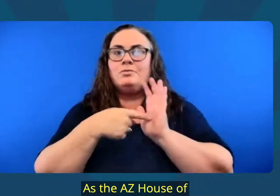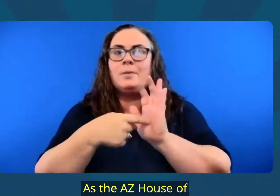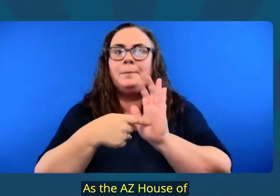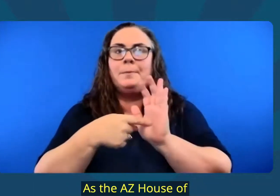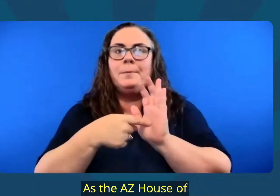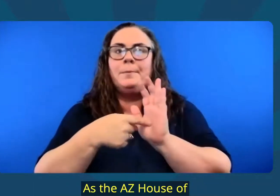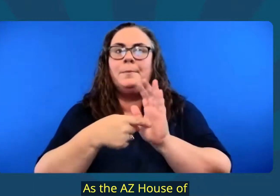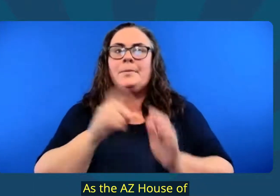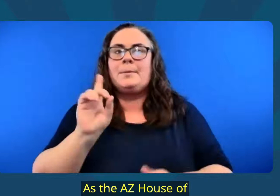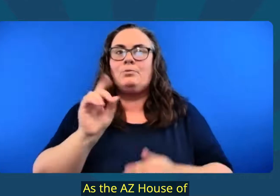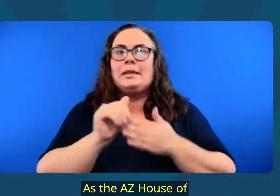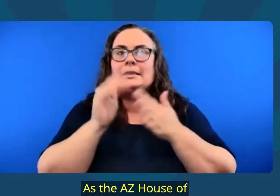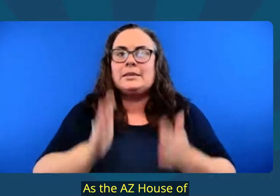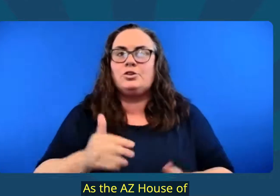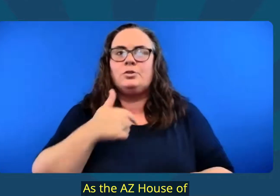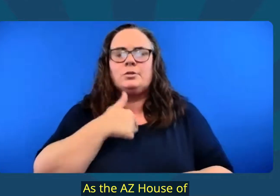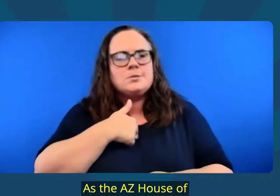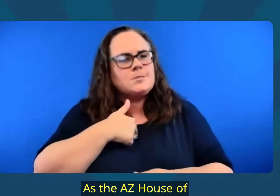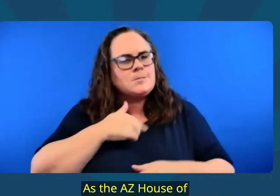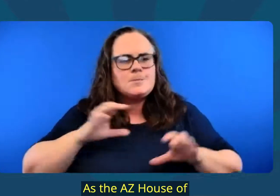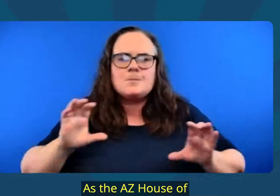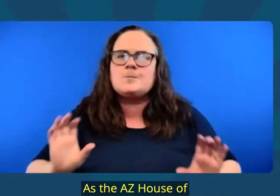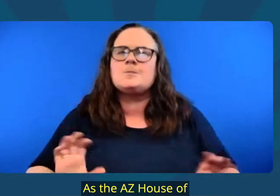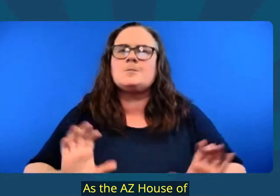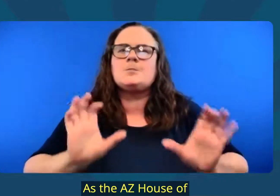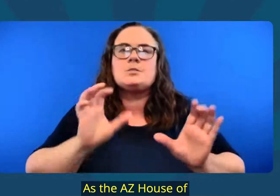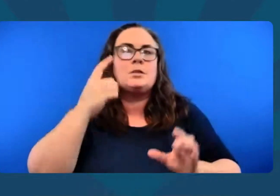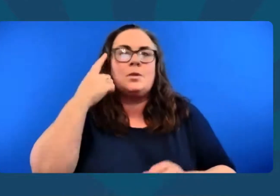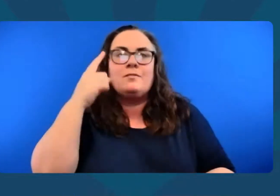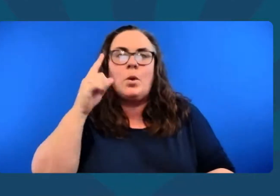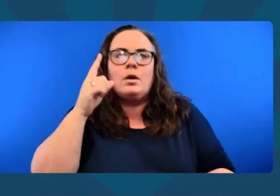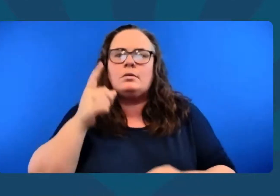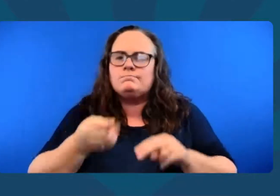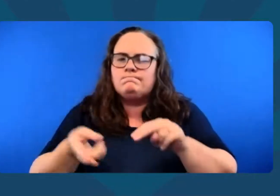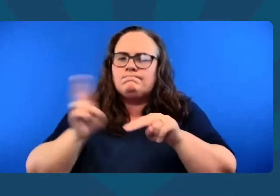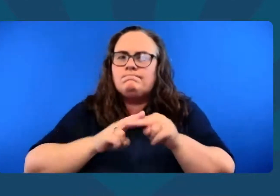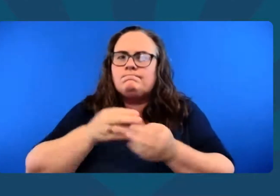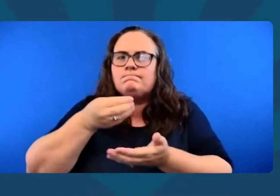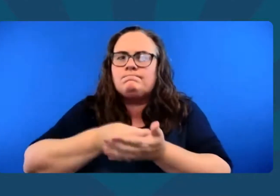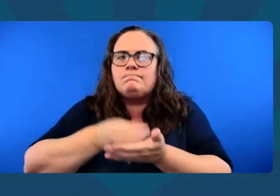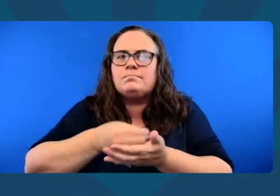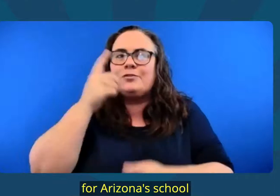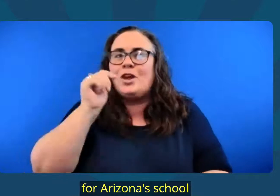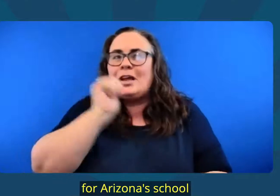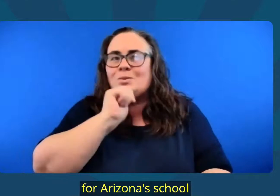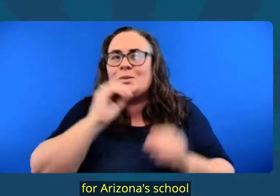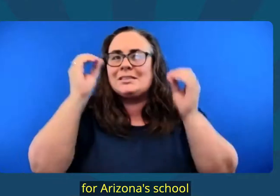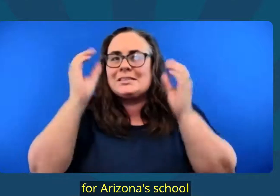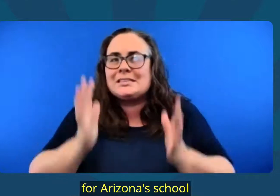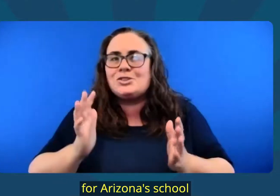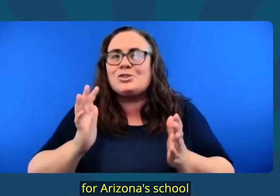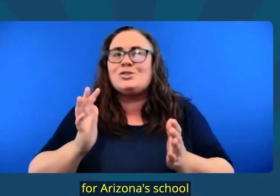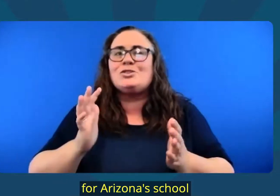As the AZ House of Representatives Democratic leader, I lead the fight for increased funding for